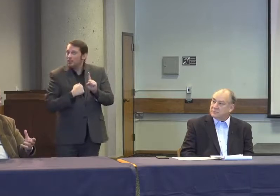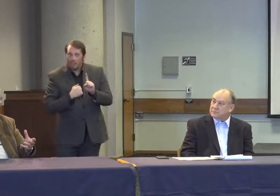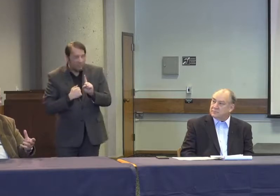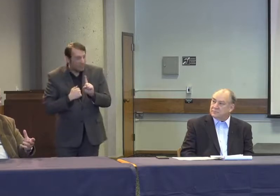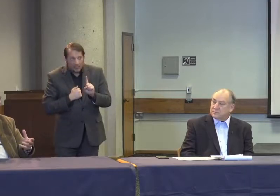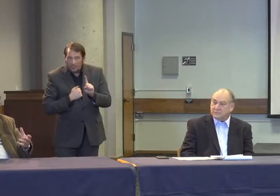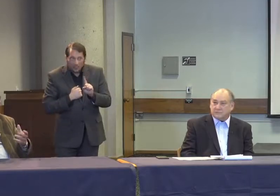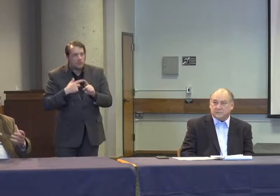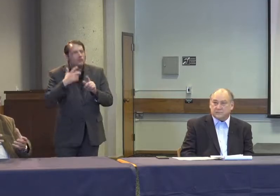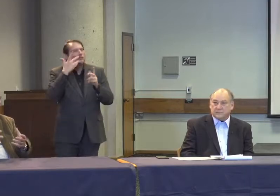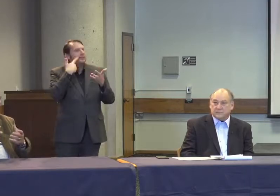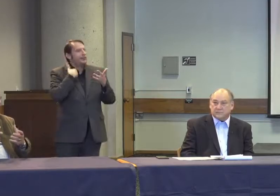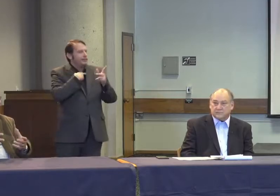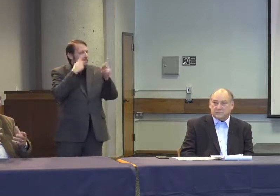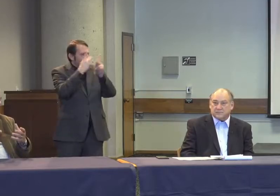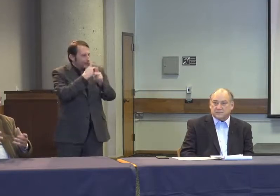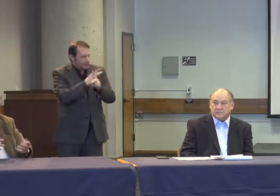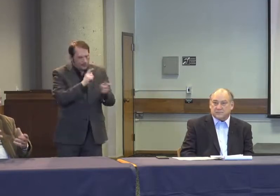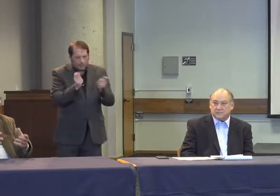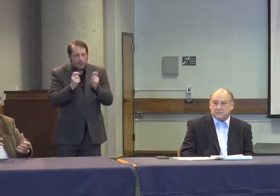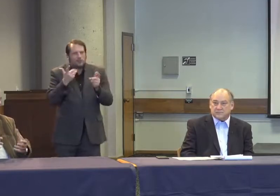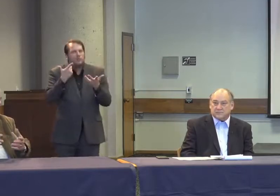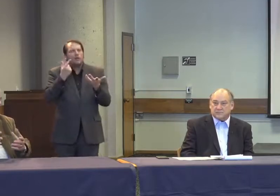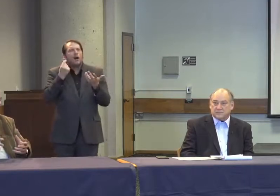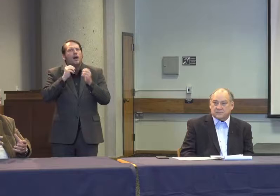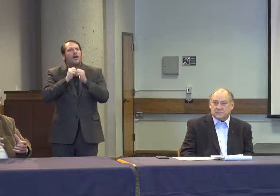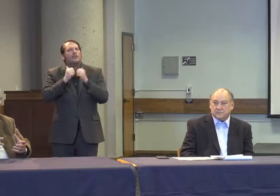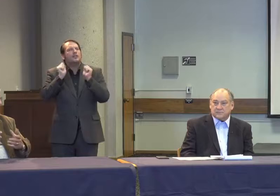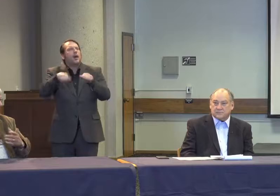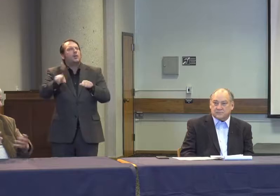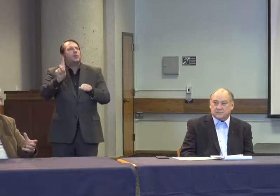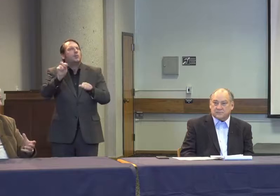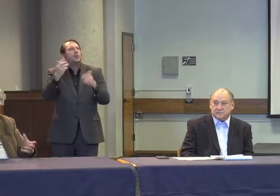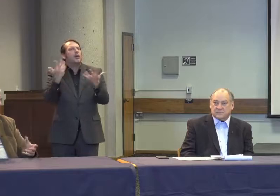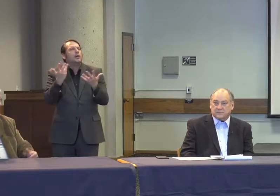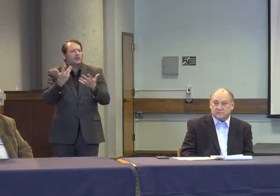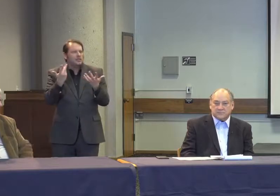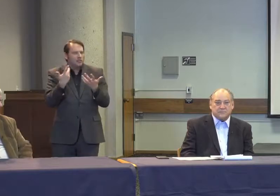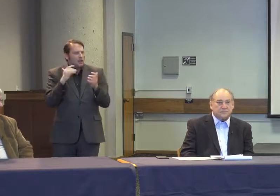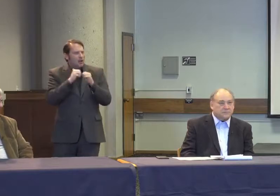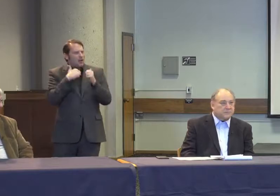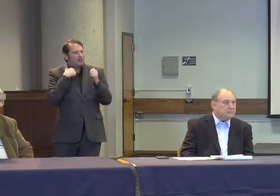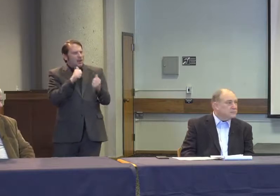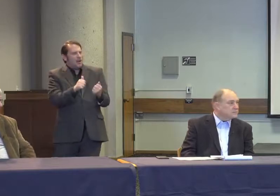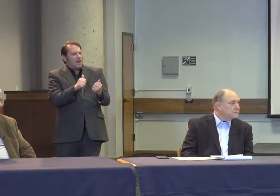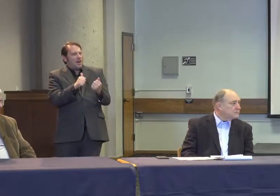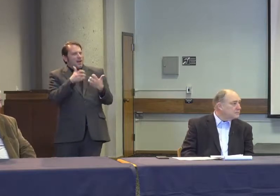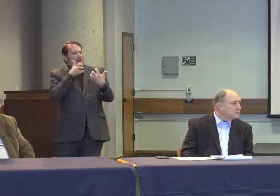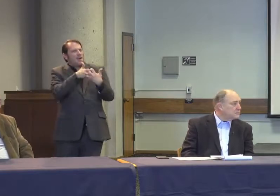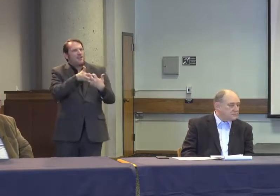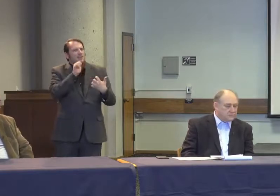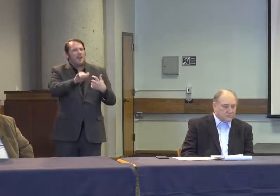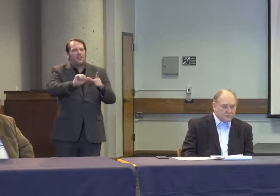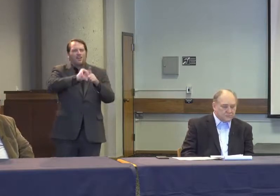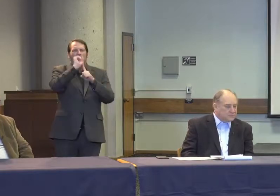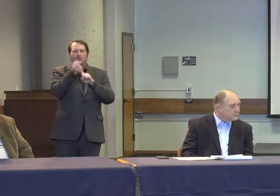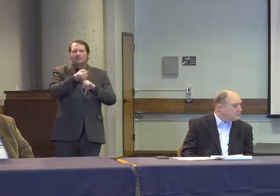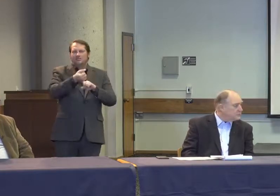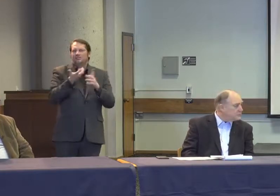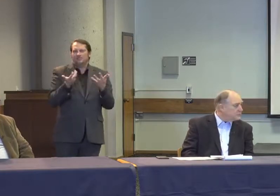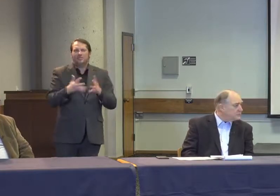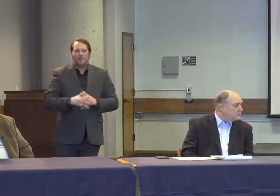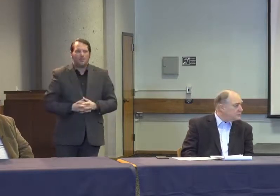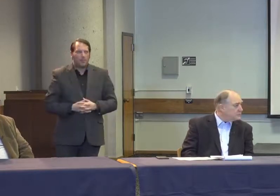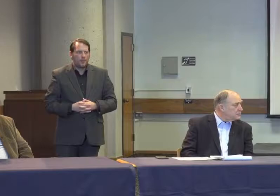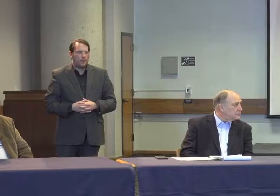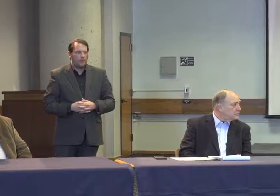do to make it as good as it can be for our students for the rest of this year. Great, thank you. So one